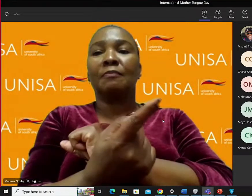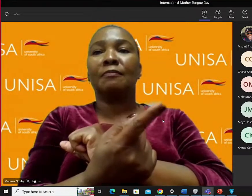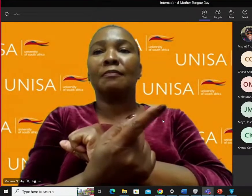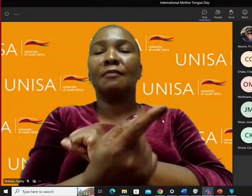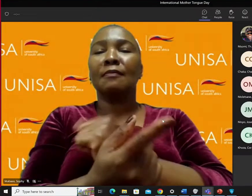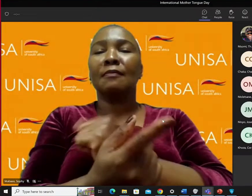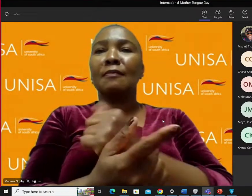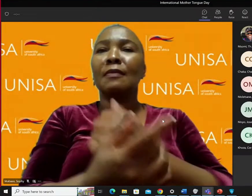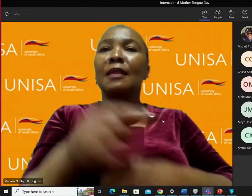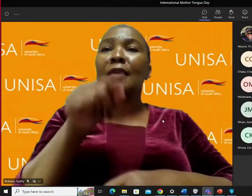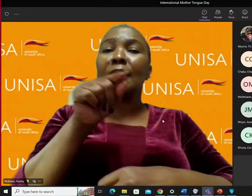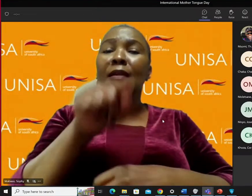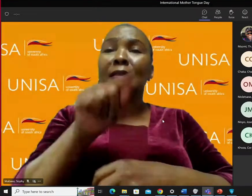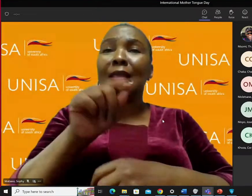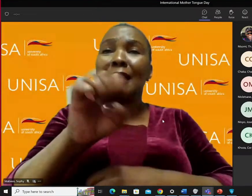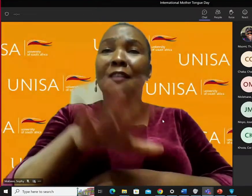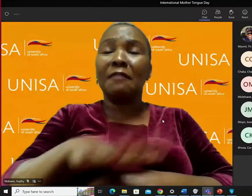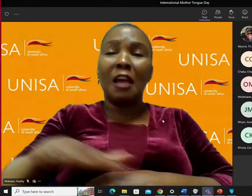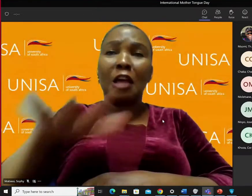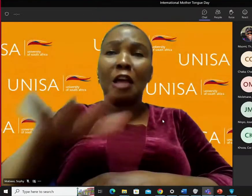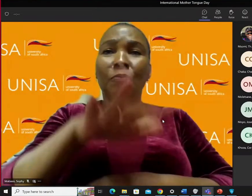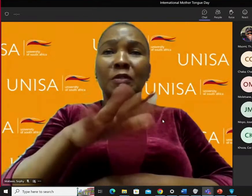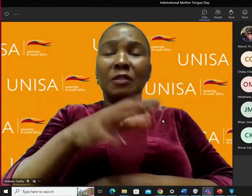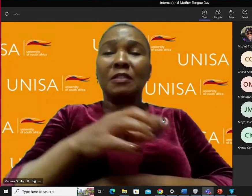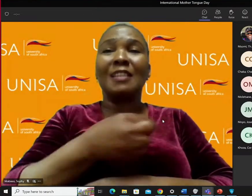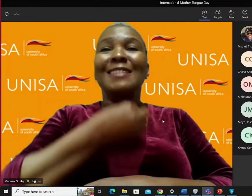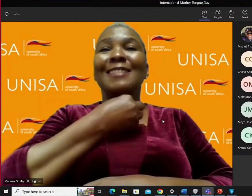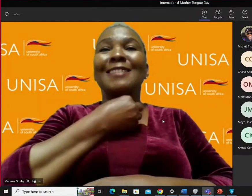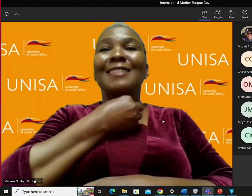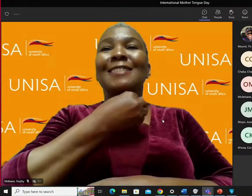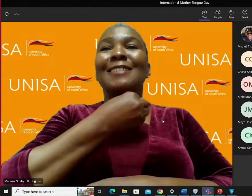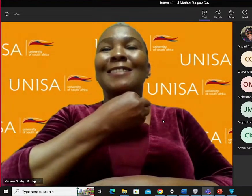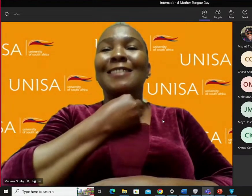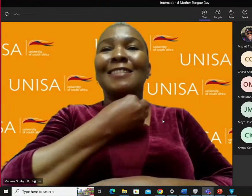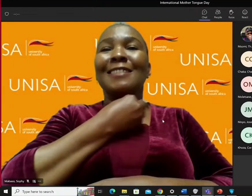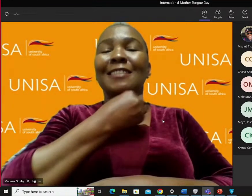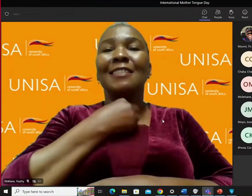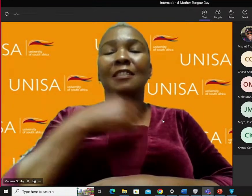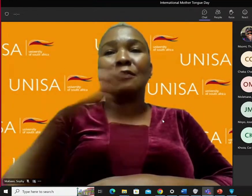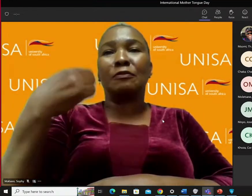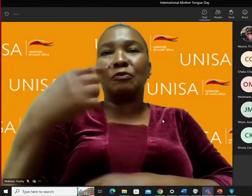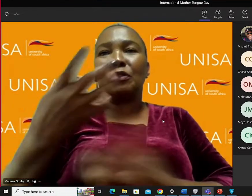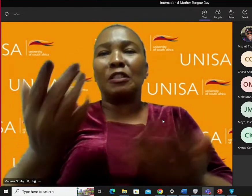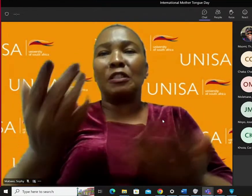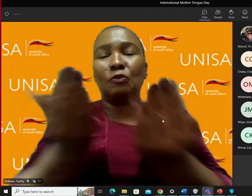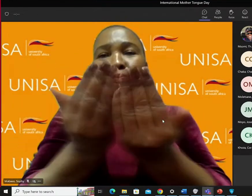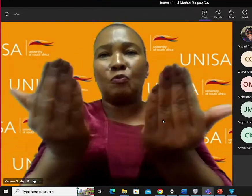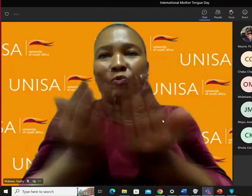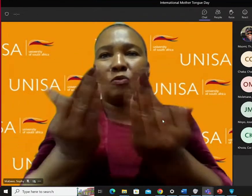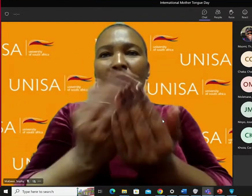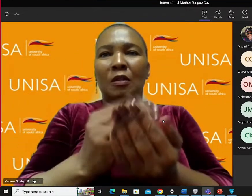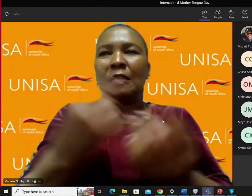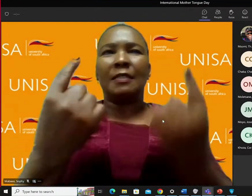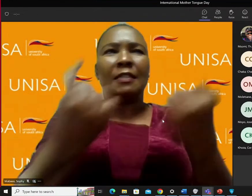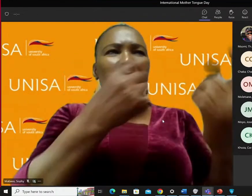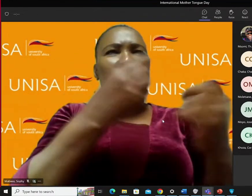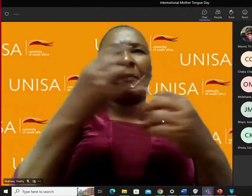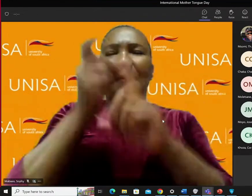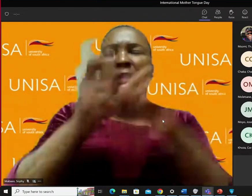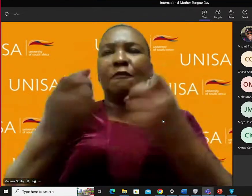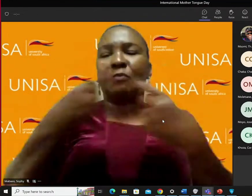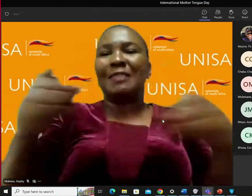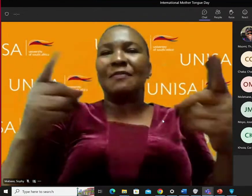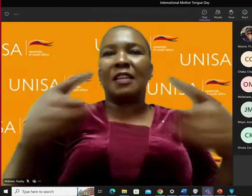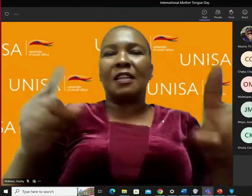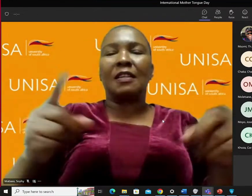in that environment, it was an English medium school, and I guess because everyone is coming from different places, English becomes